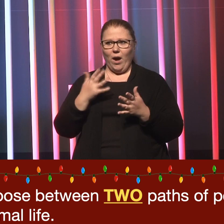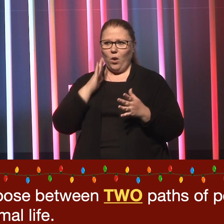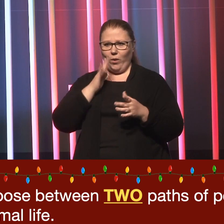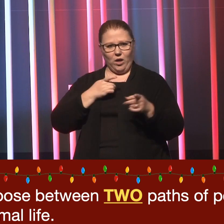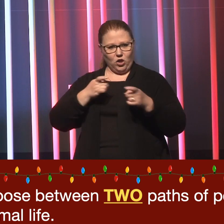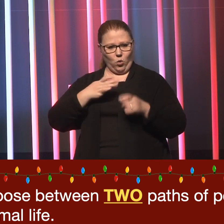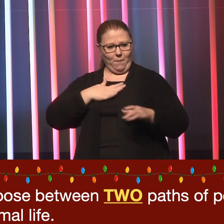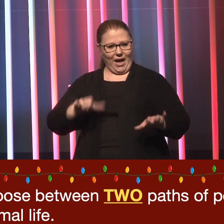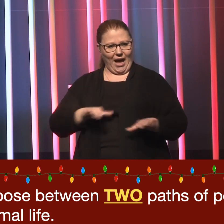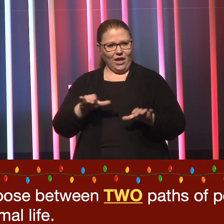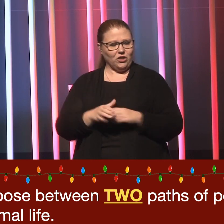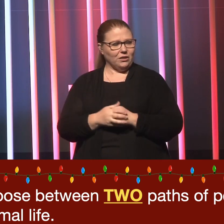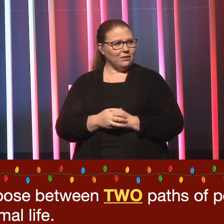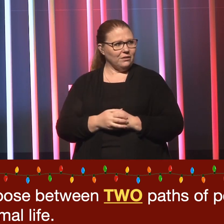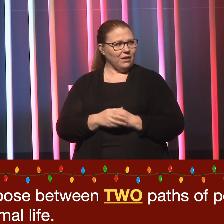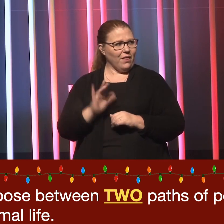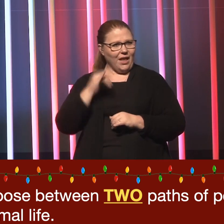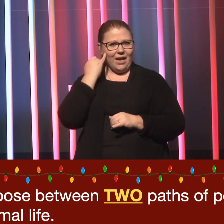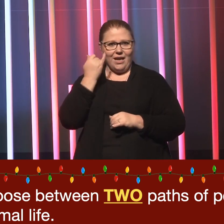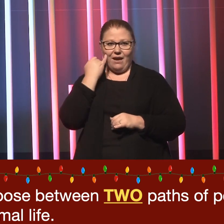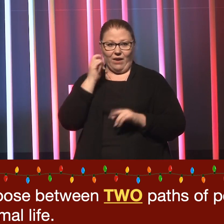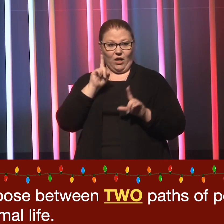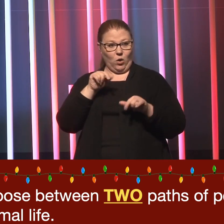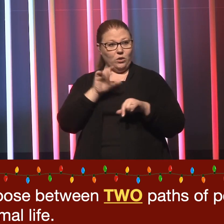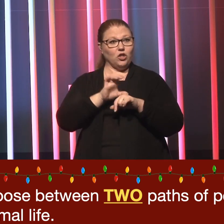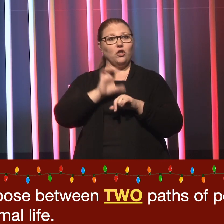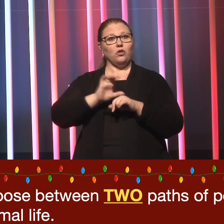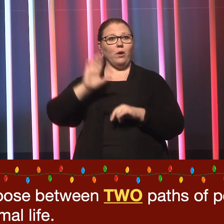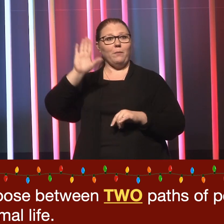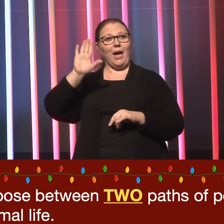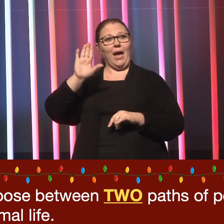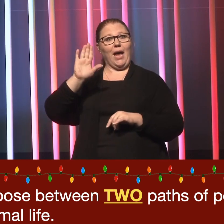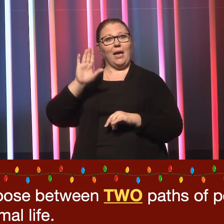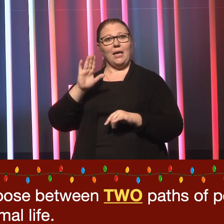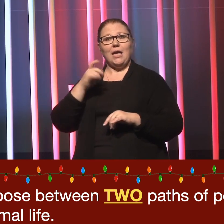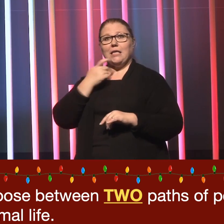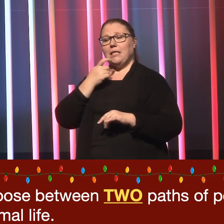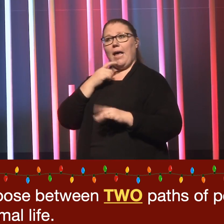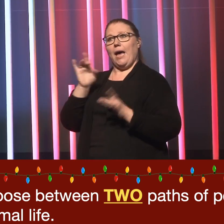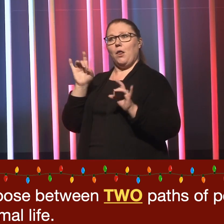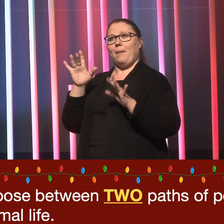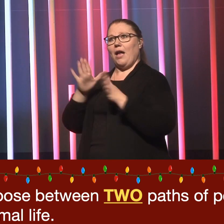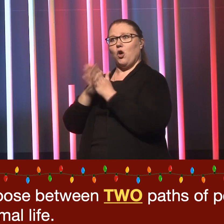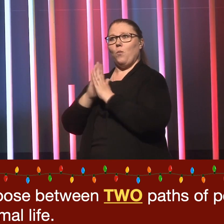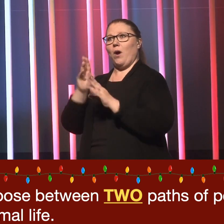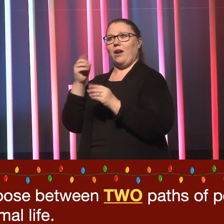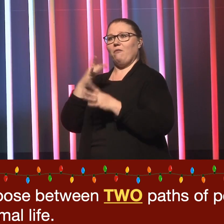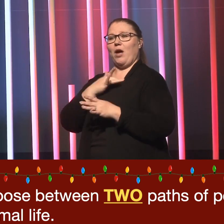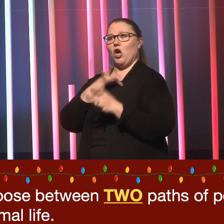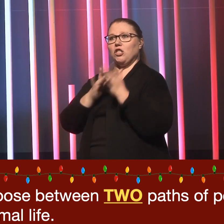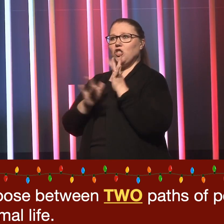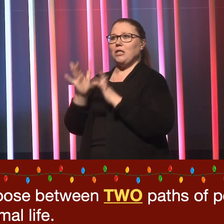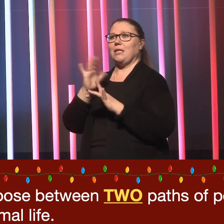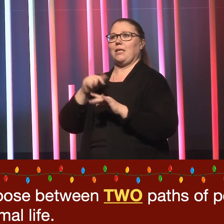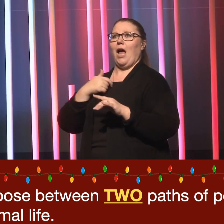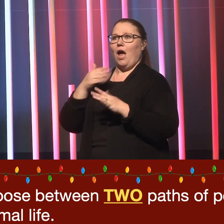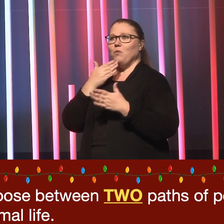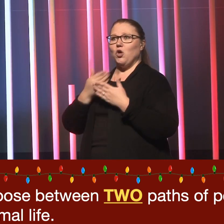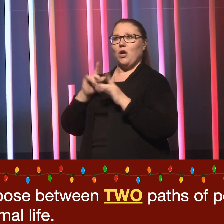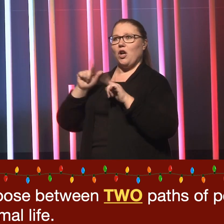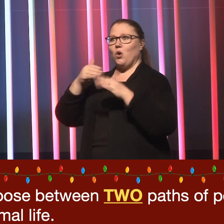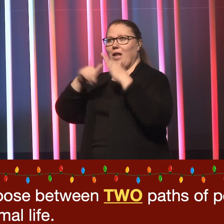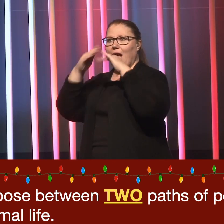actions? This idea that if I go to church, raise my hand, say a repeat after me prayer, give my heart to Jesus, and then I'm good, I get to go to heaven, is